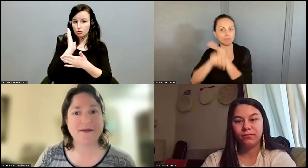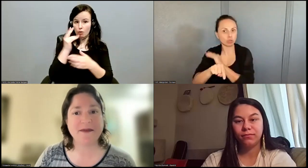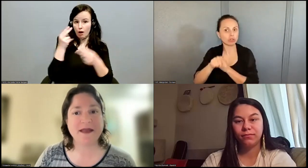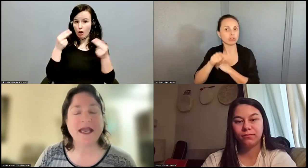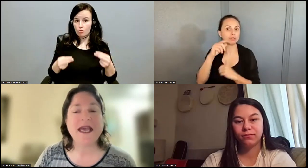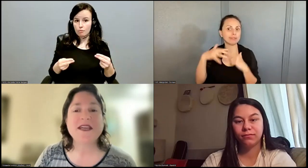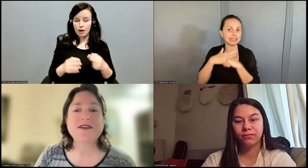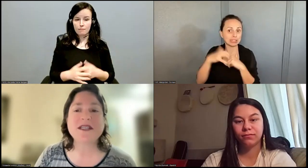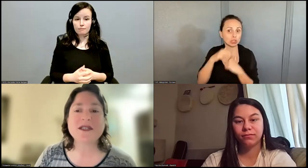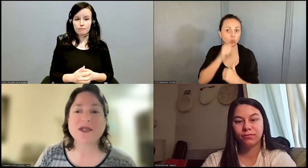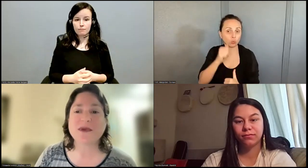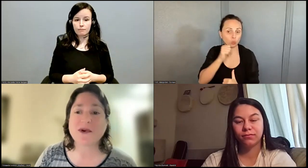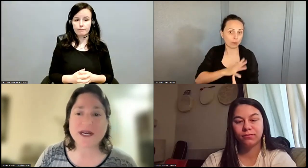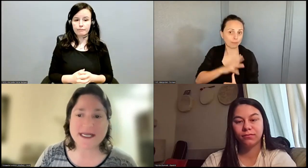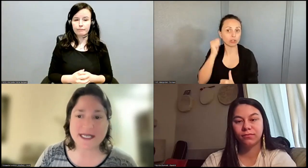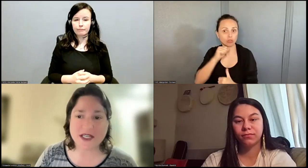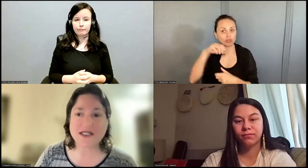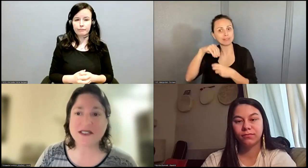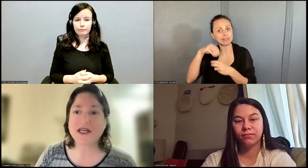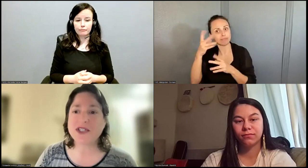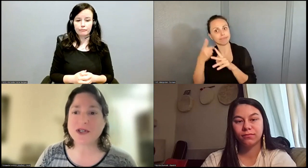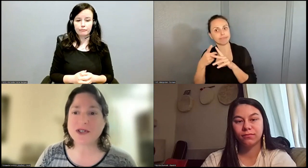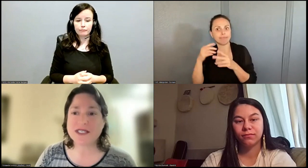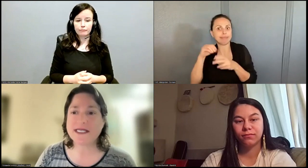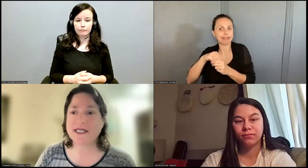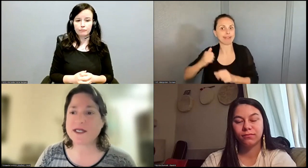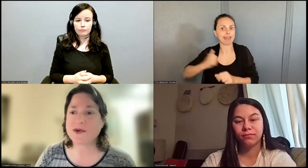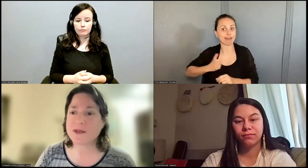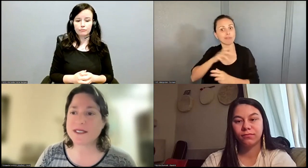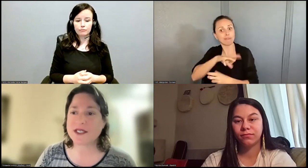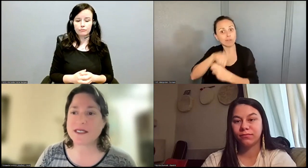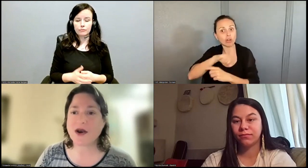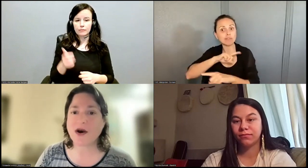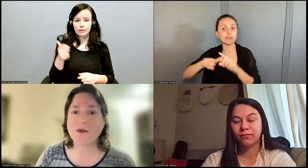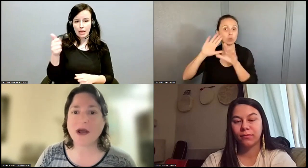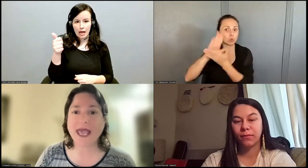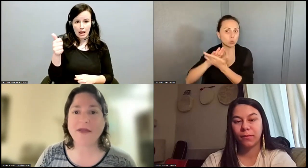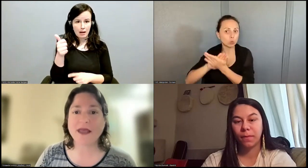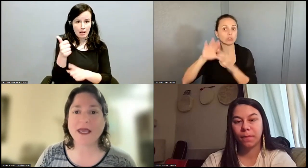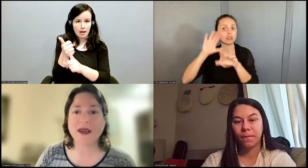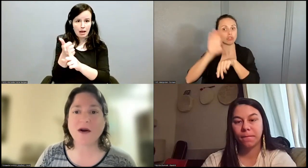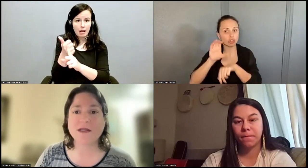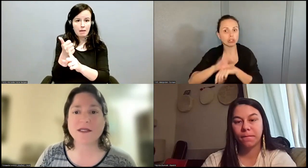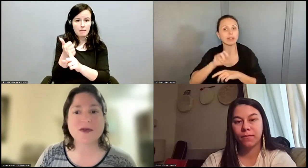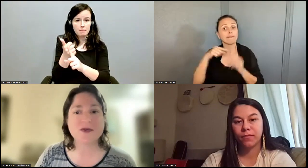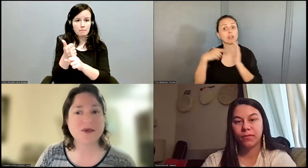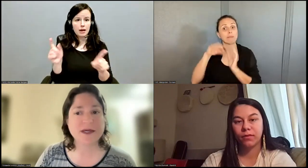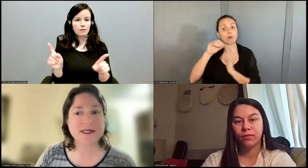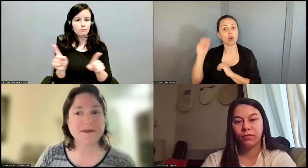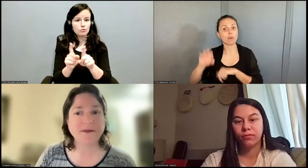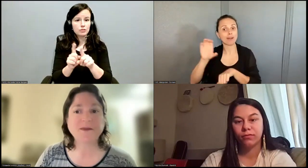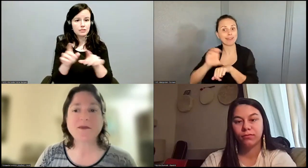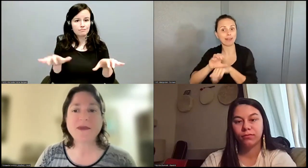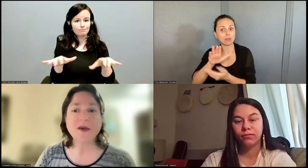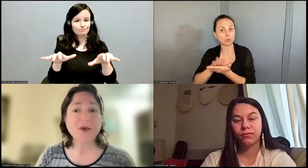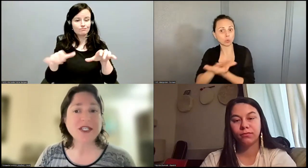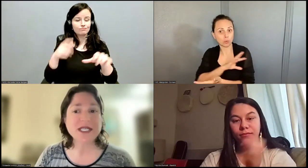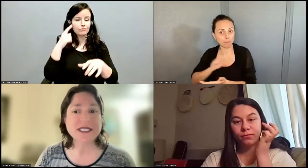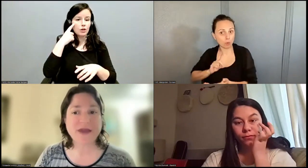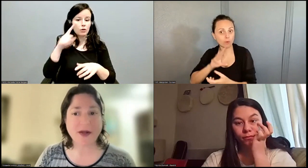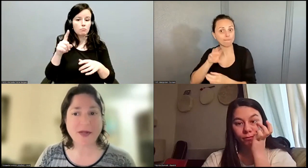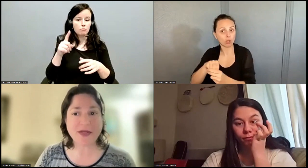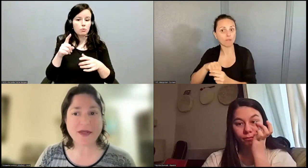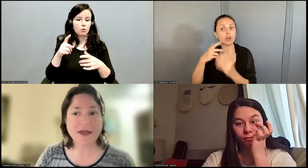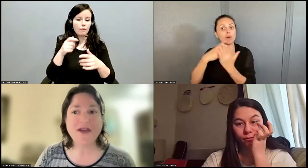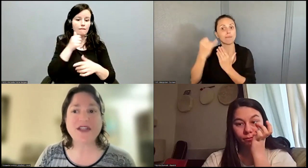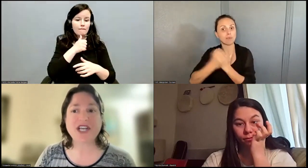Canada. Kirsten has worked with organizations, churches, and schools such as the Ottawa Catholic and Carleton School Boards, Project